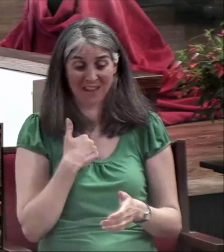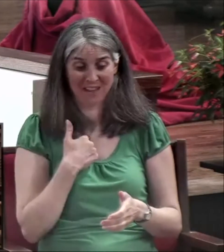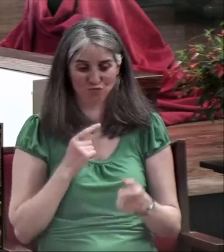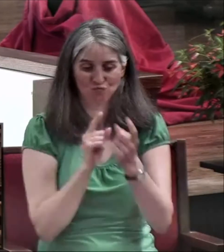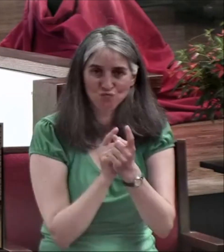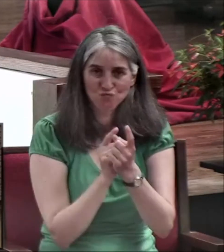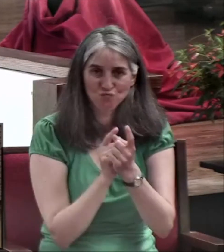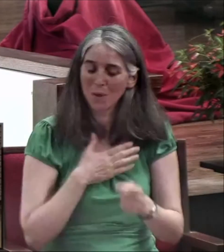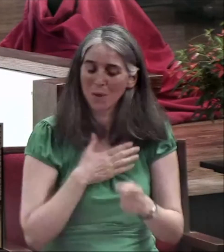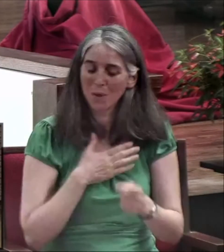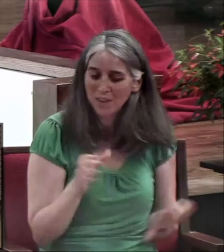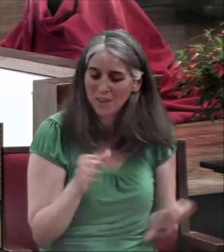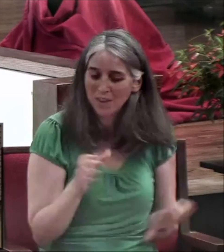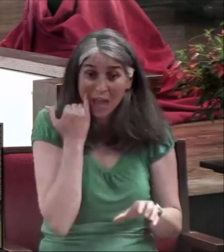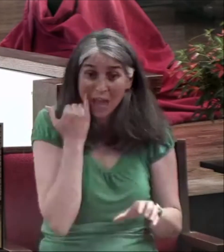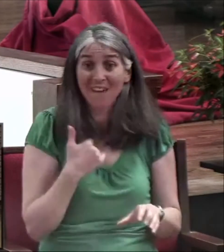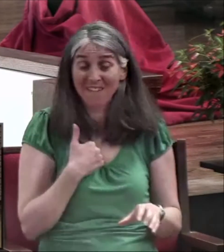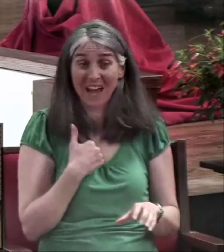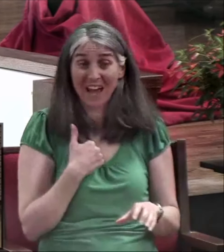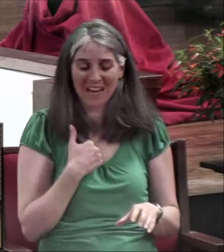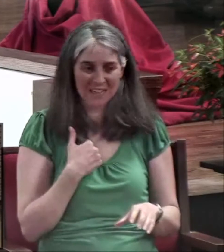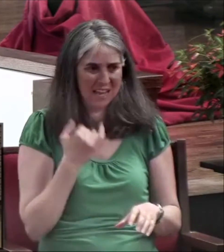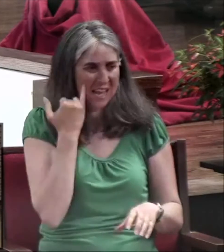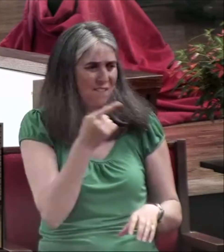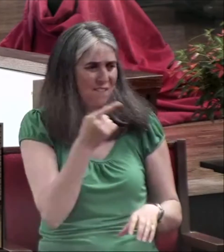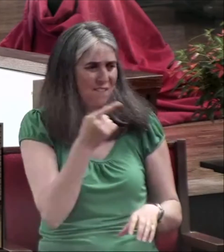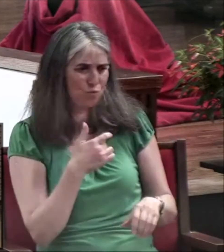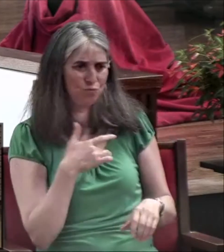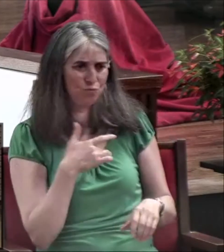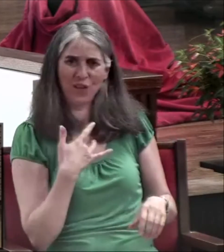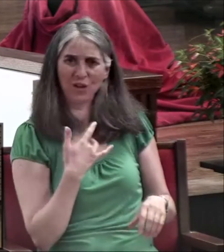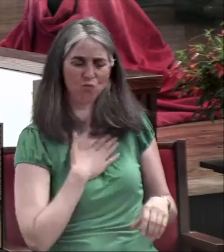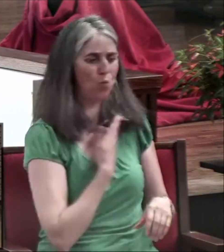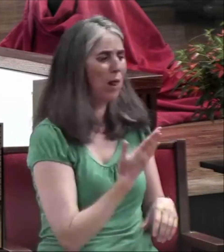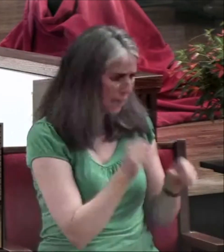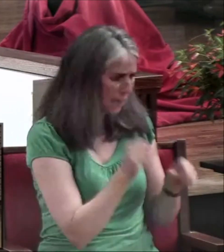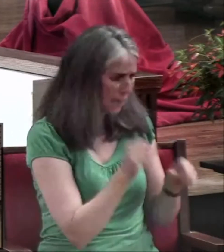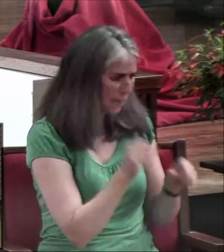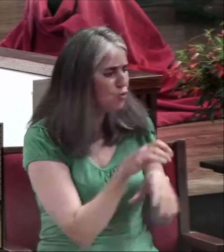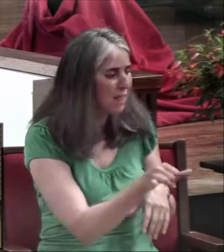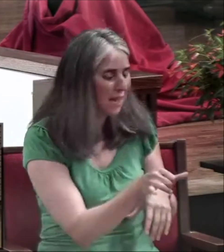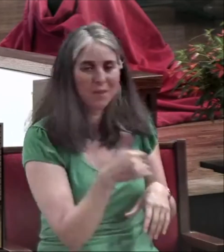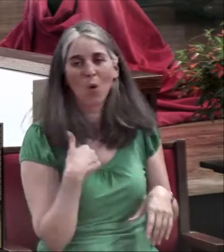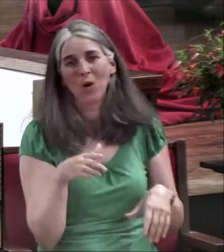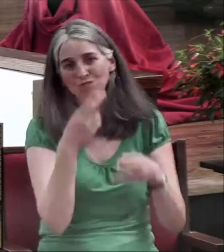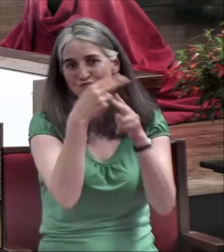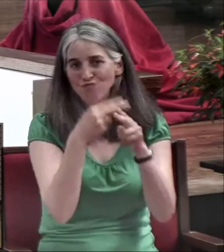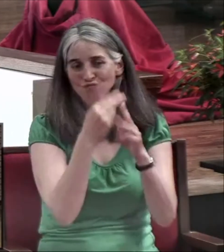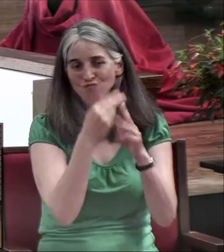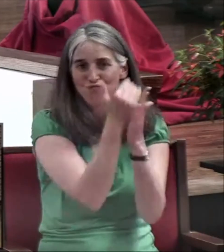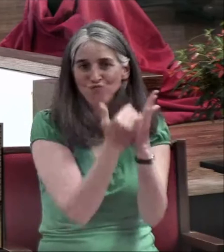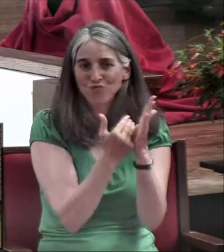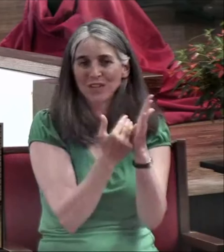like you're willing to do something, you approach me, and we'll put your name on the list, because that would be a wonderful, wonderful